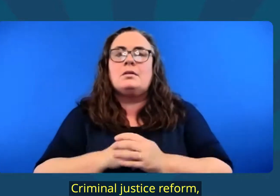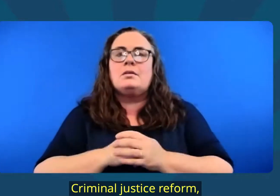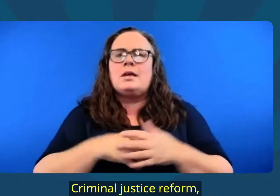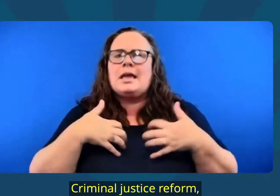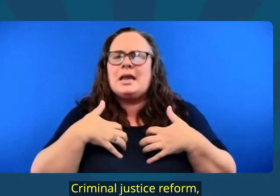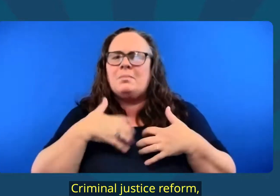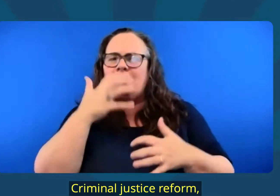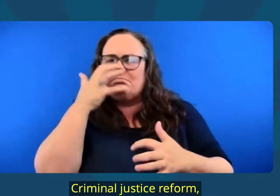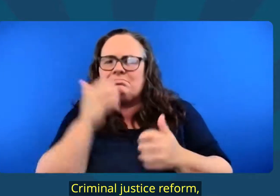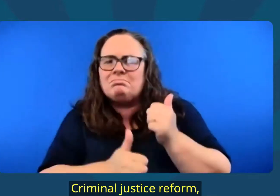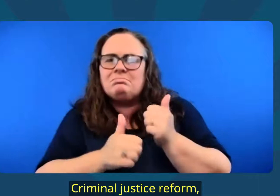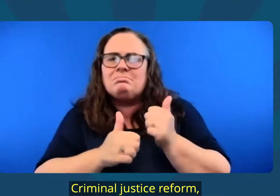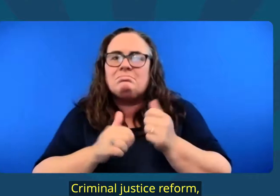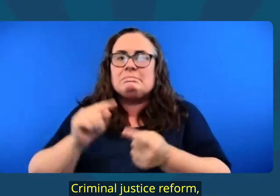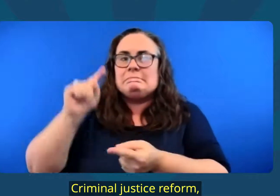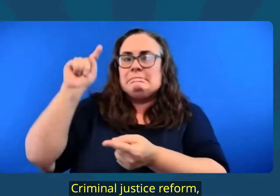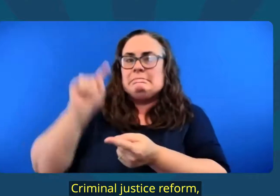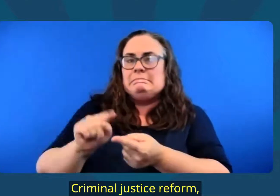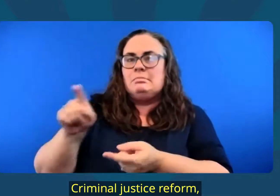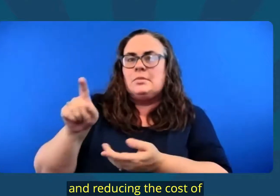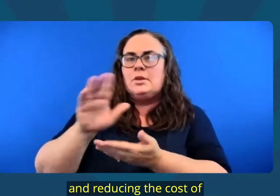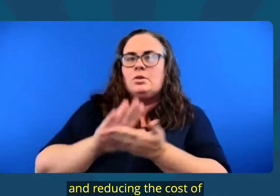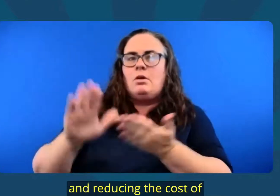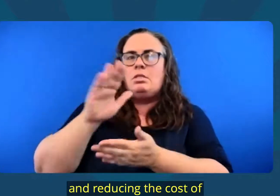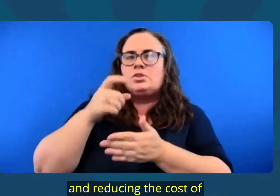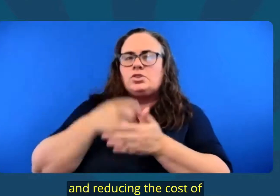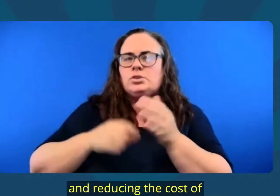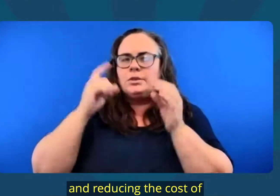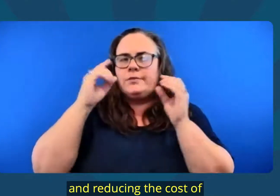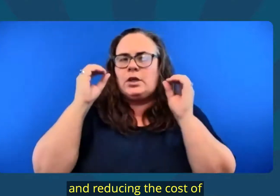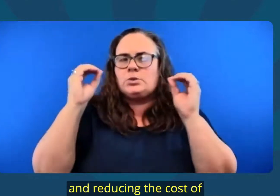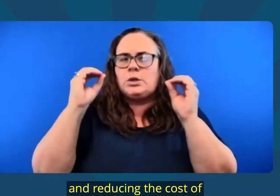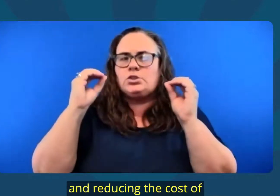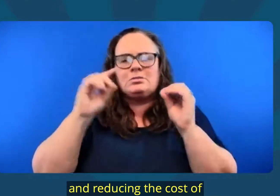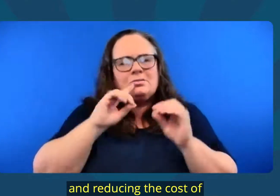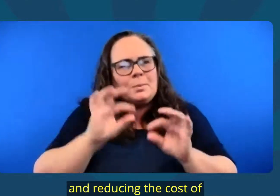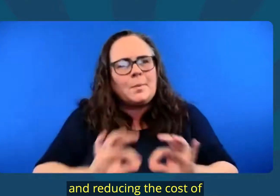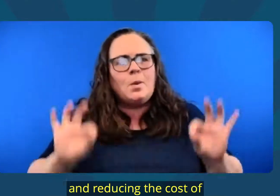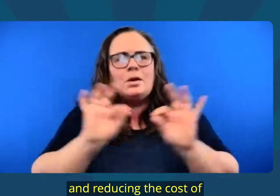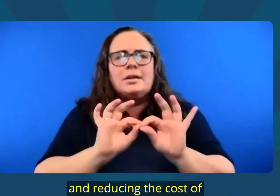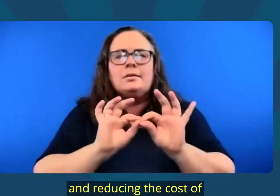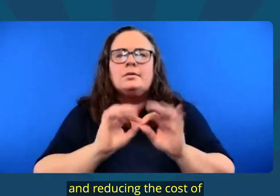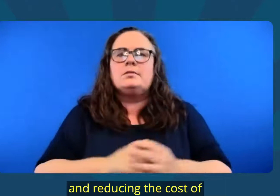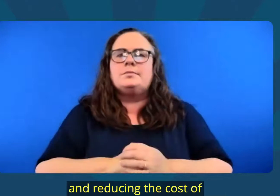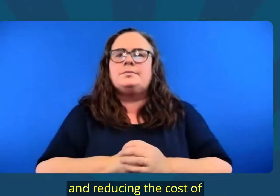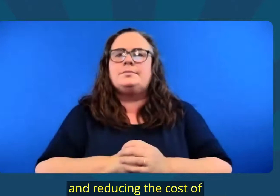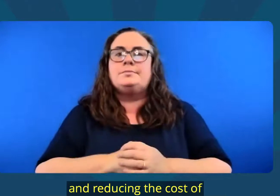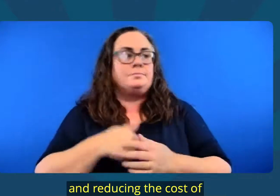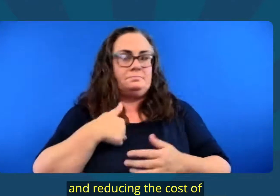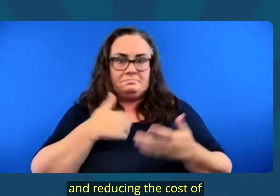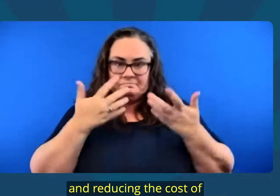homelessness, animal cruelty, and reducing the cost of college education are